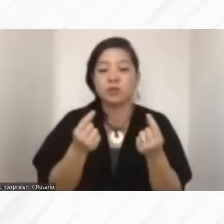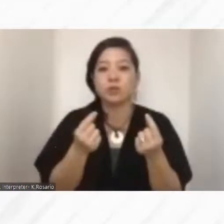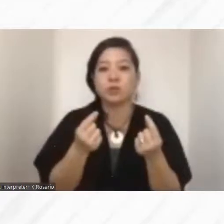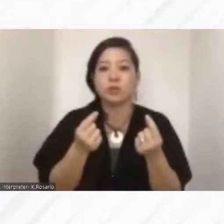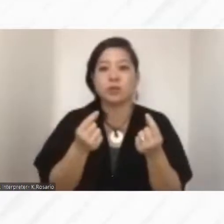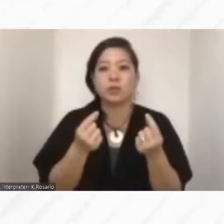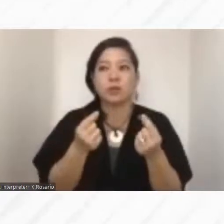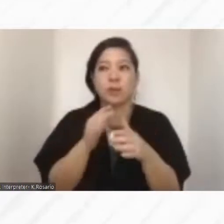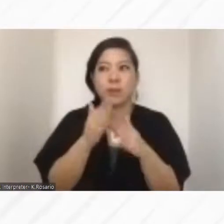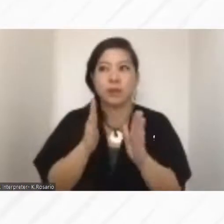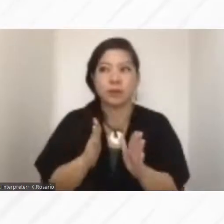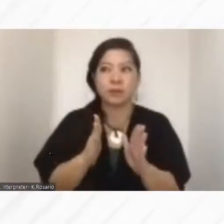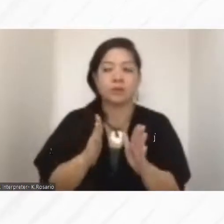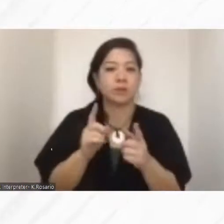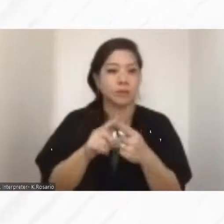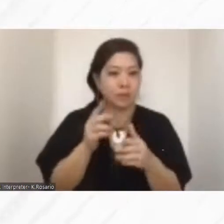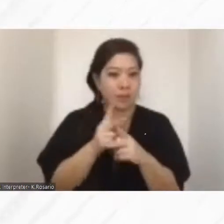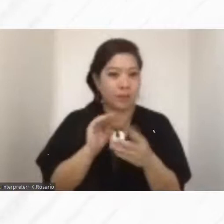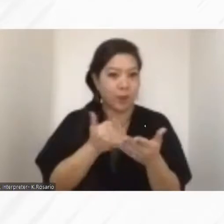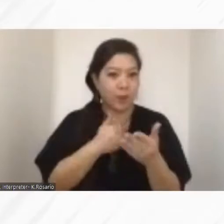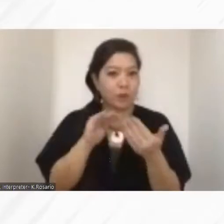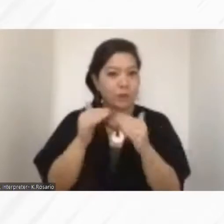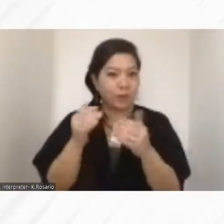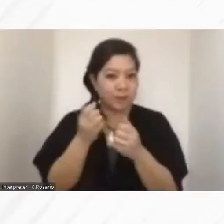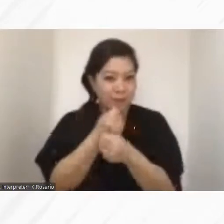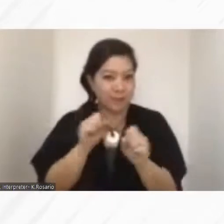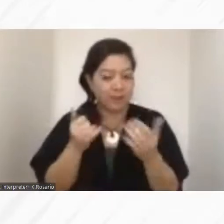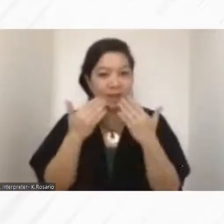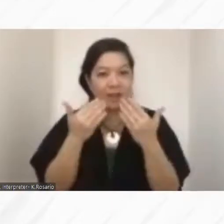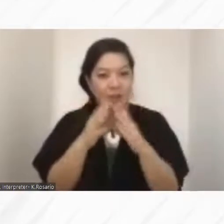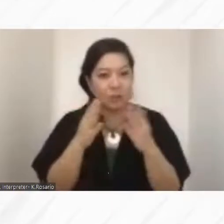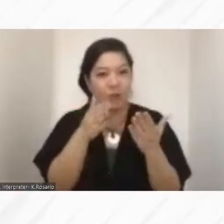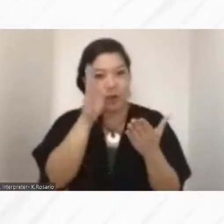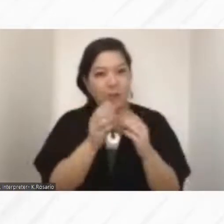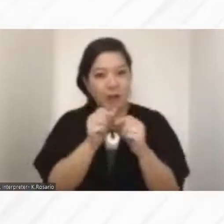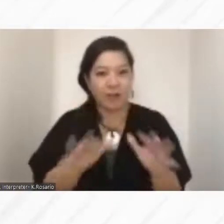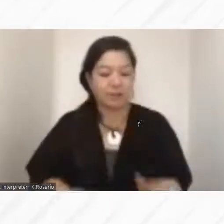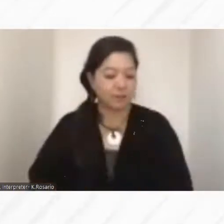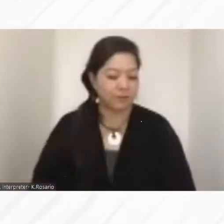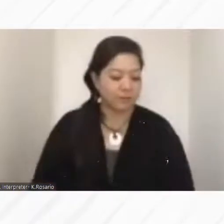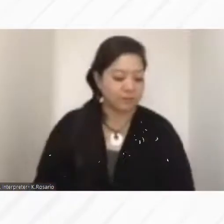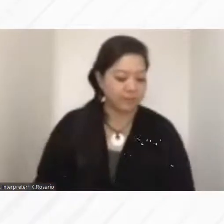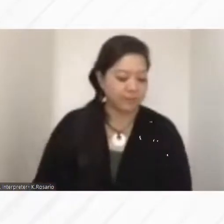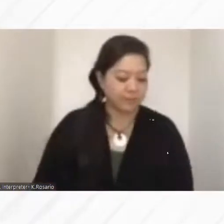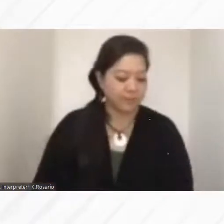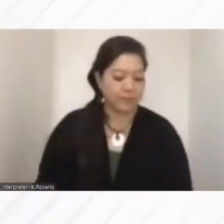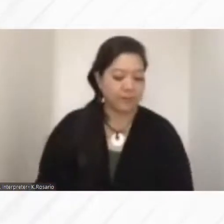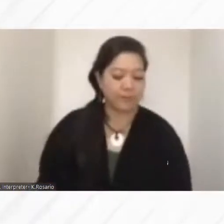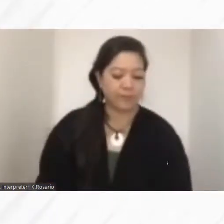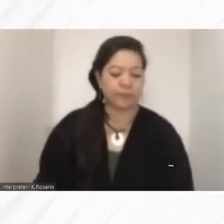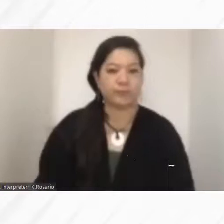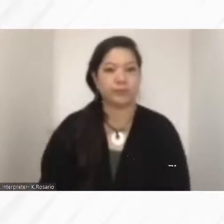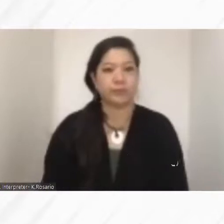partner to keep our communities safe. Thank you and God bless. Jesus Masi, Mayor. Now I'd like to